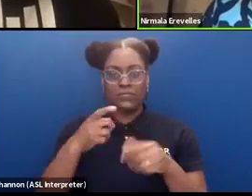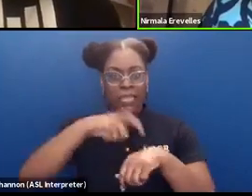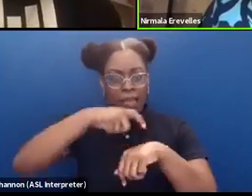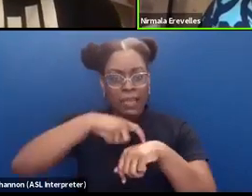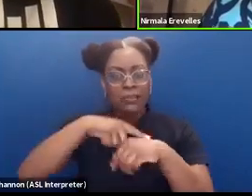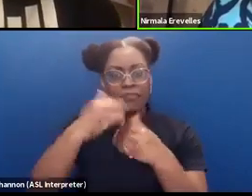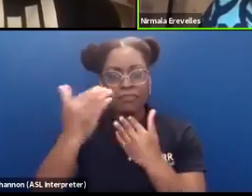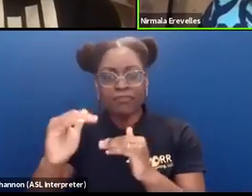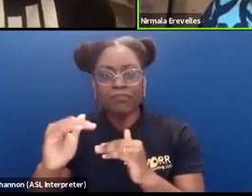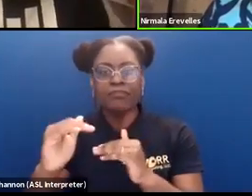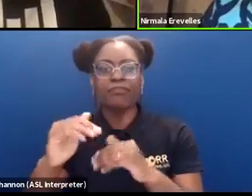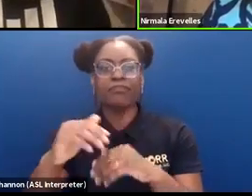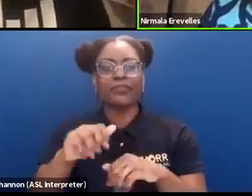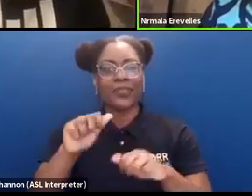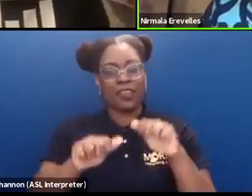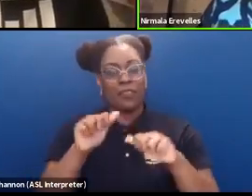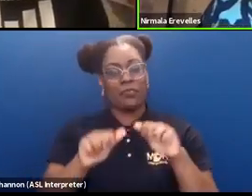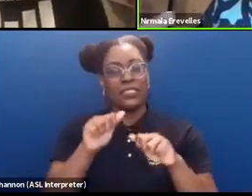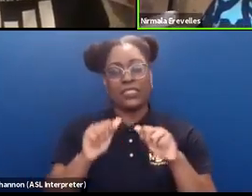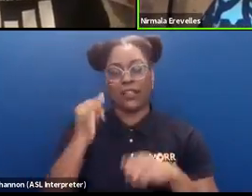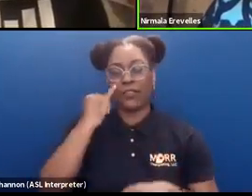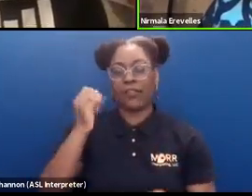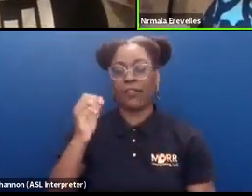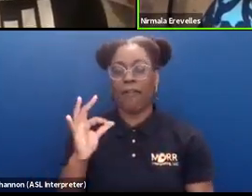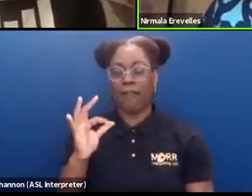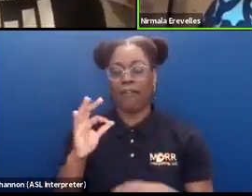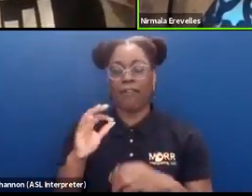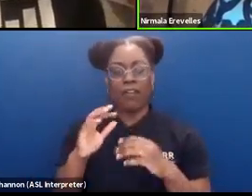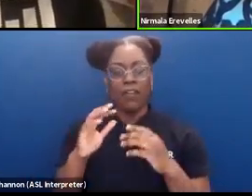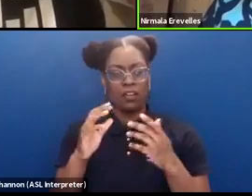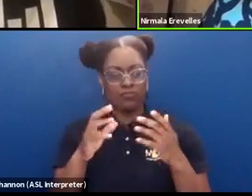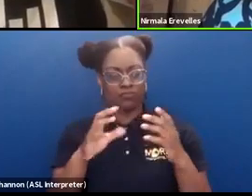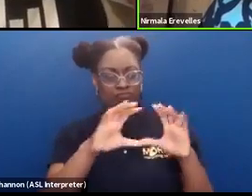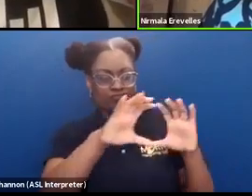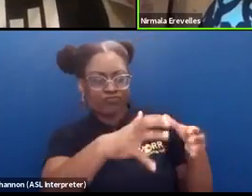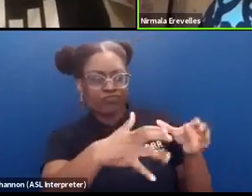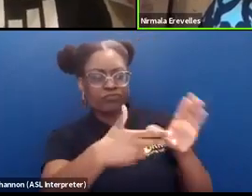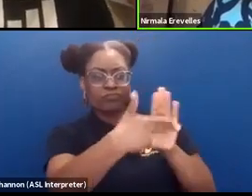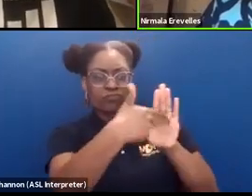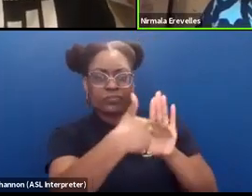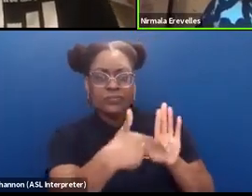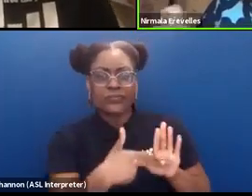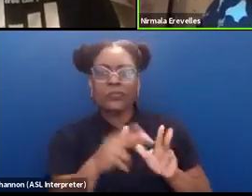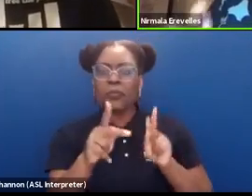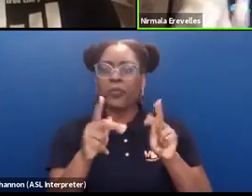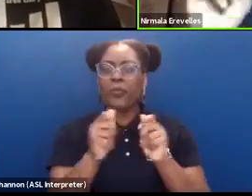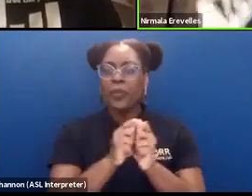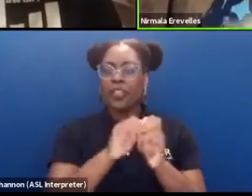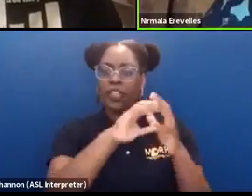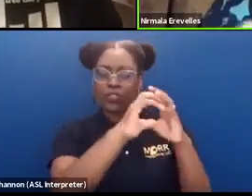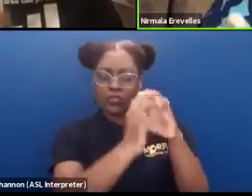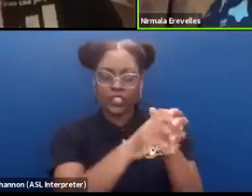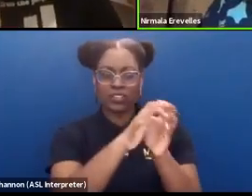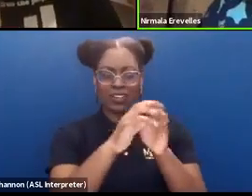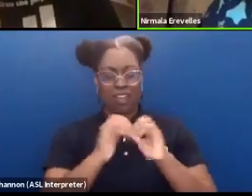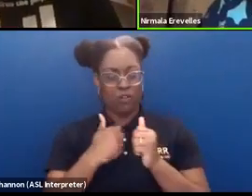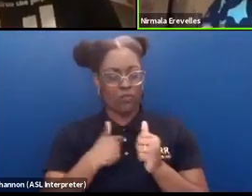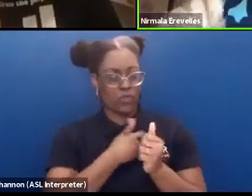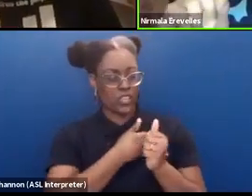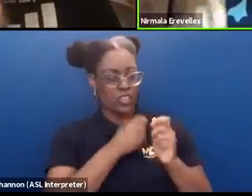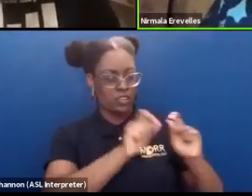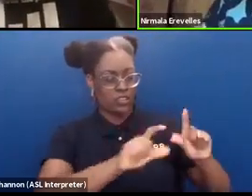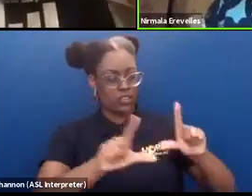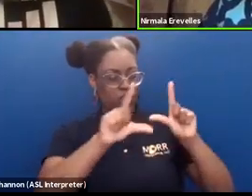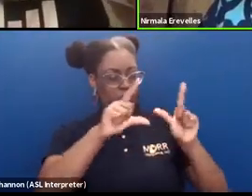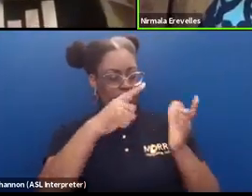ableist notions of disability are used to frame people at these intersections, because how we frame them